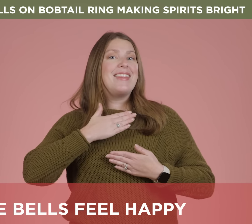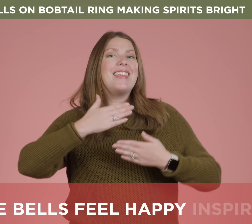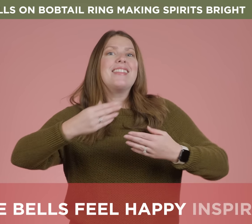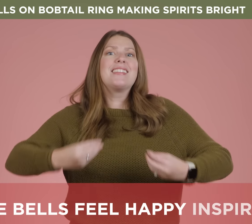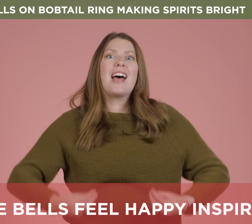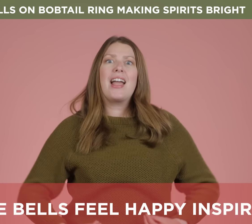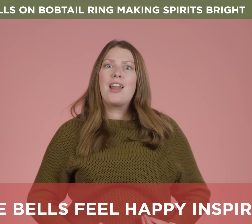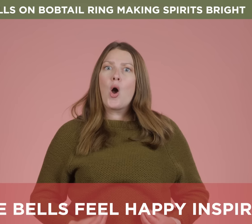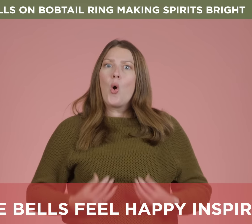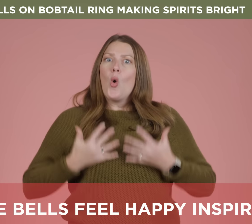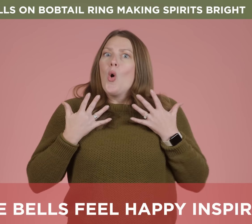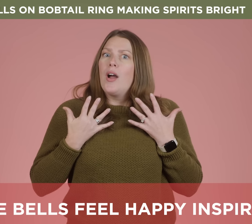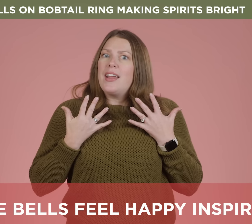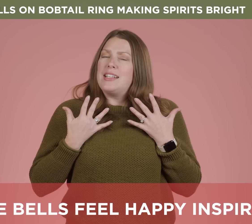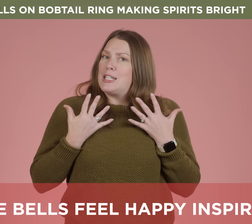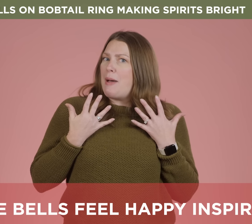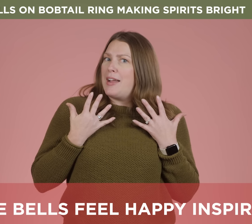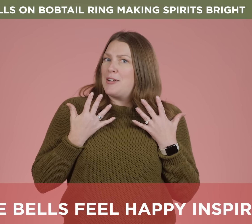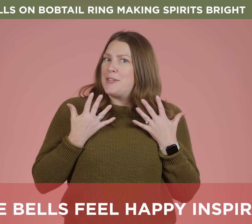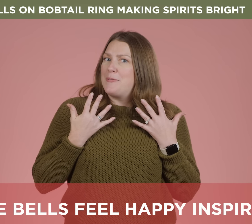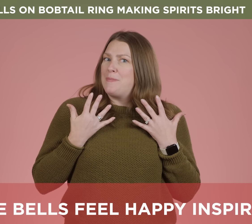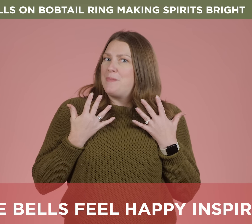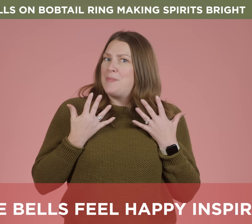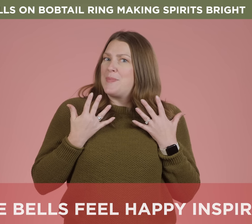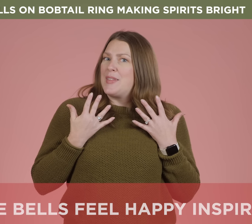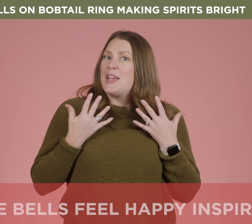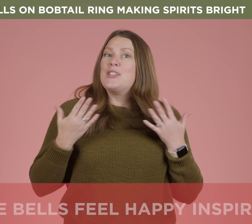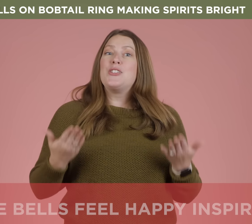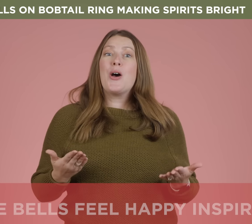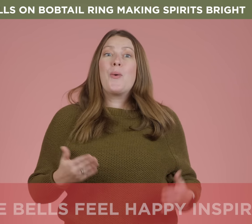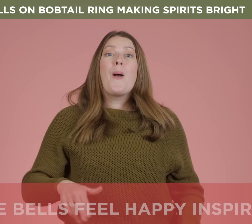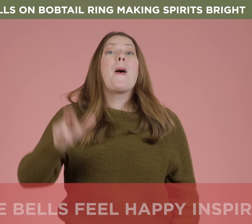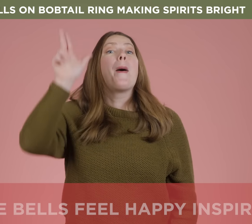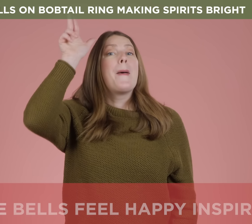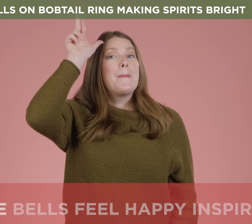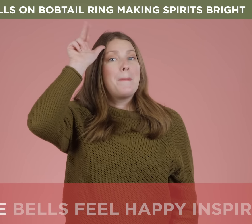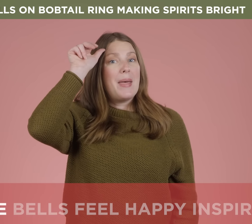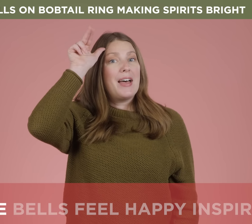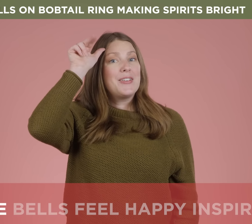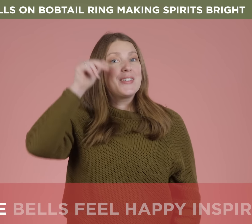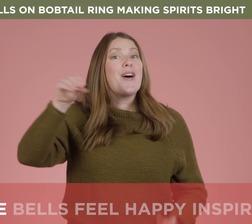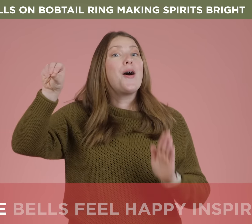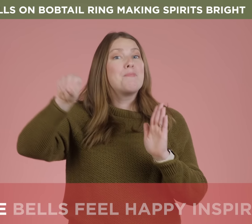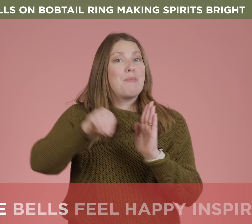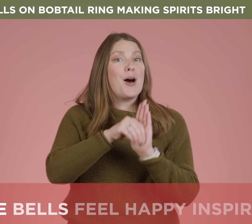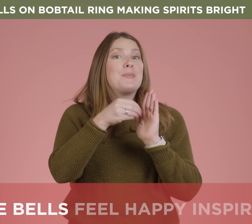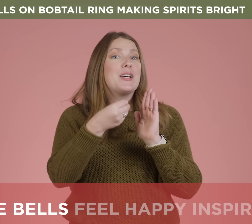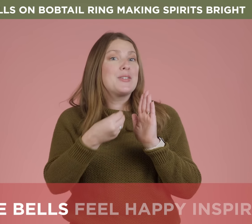then the sign inspired. So, bells on bobtails